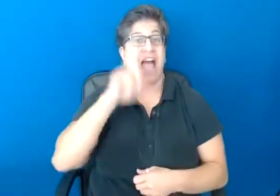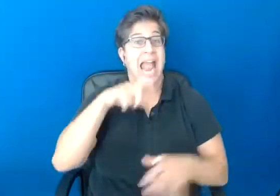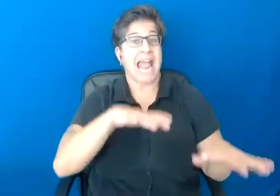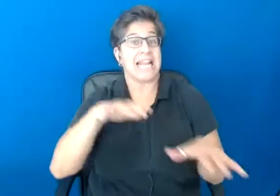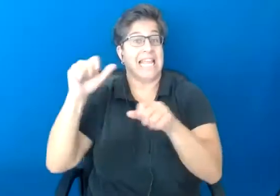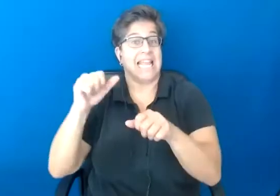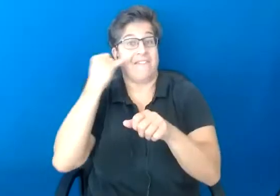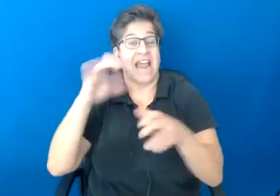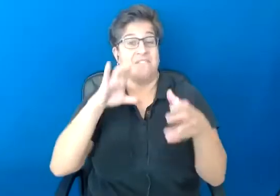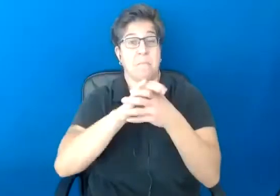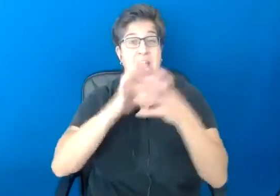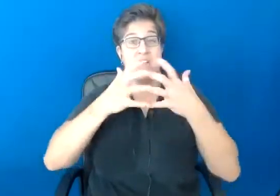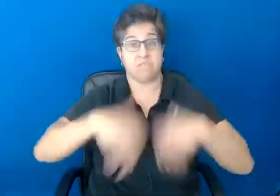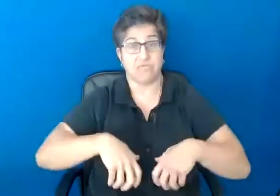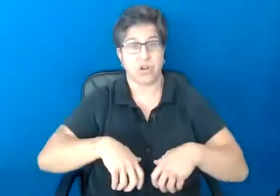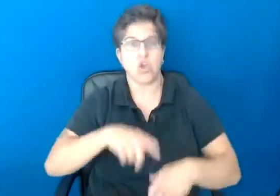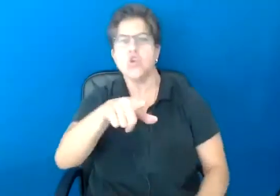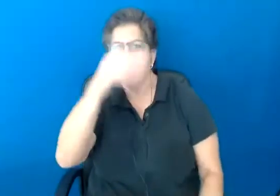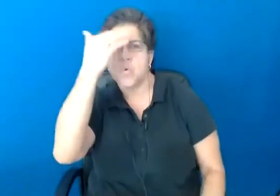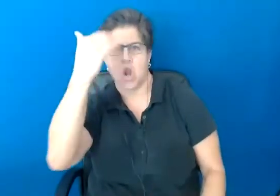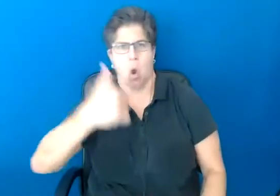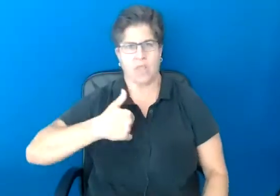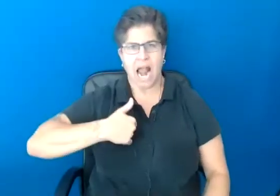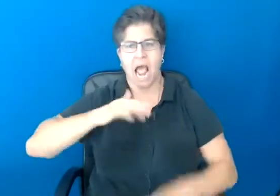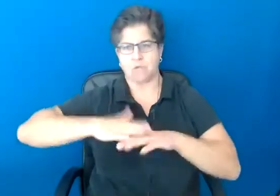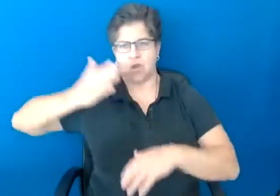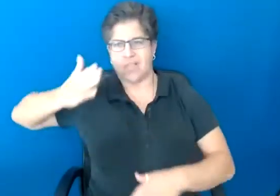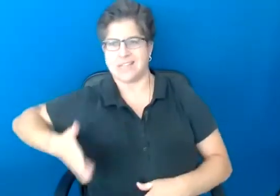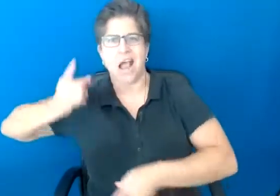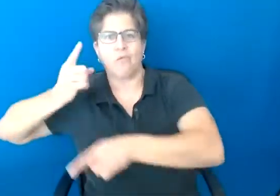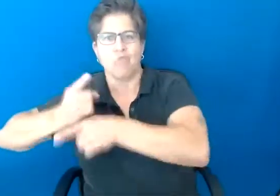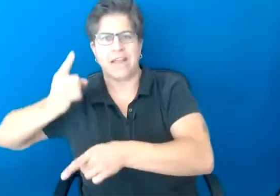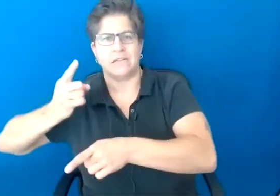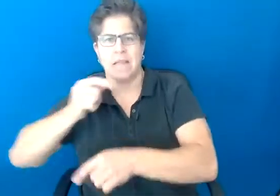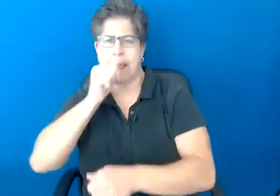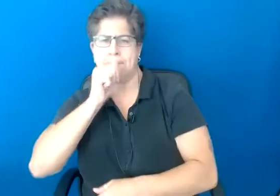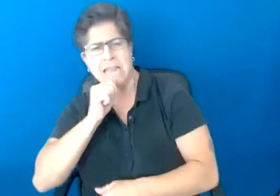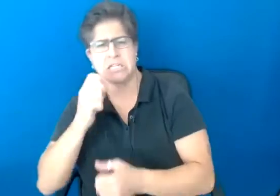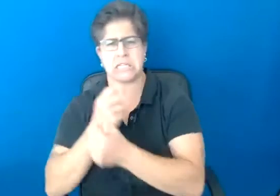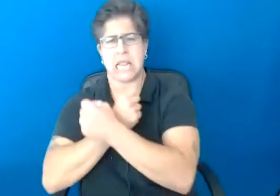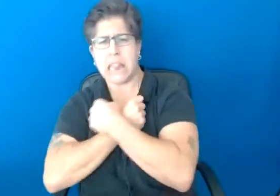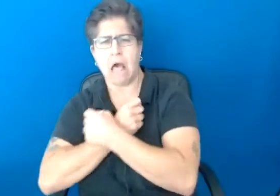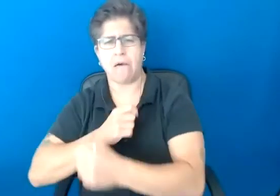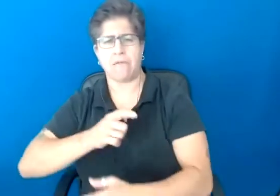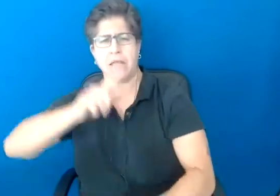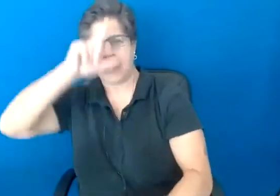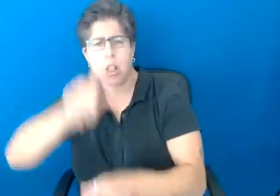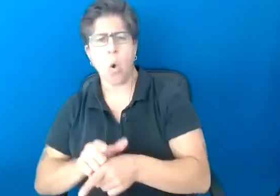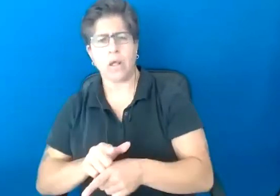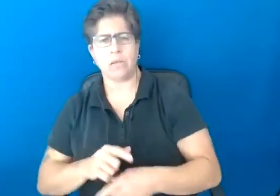loving and loyal and suffering. I mean, you would know that. And so that becomes critical for me,